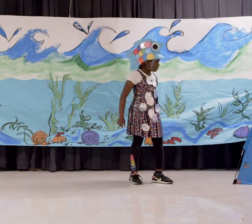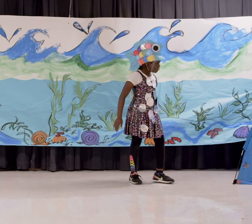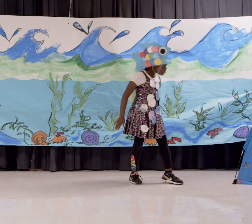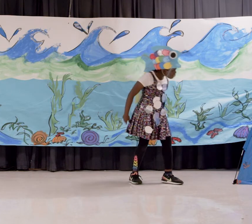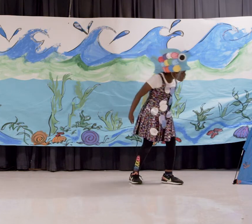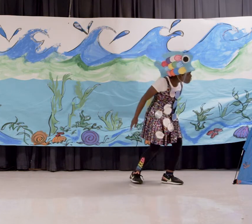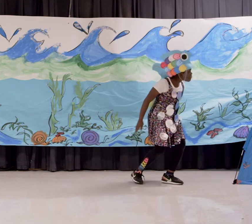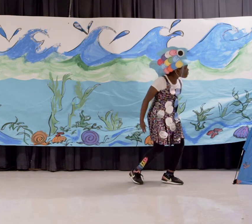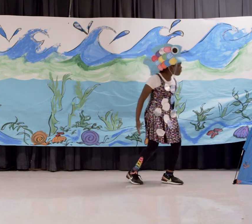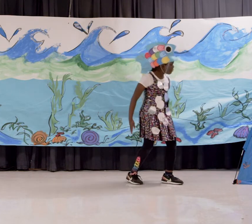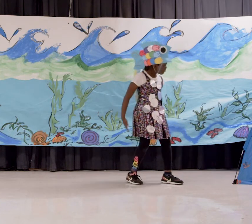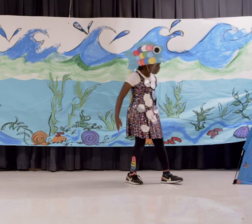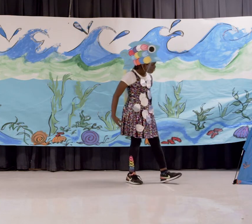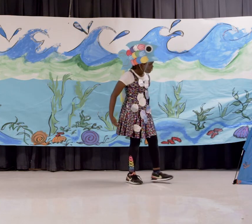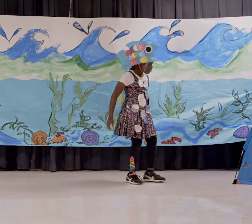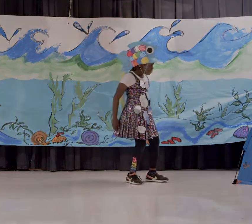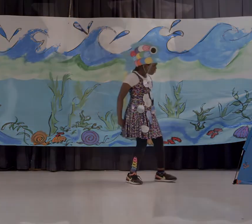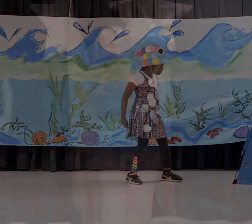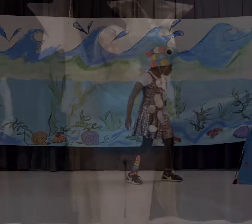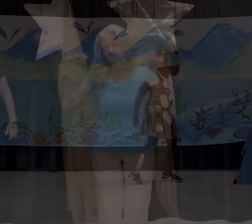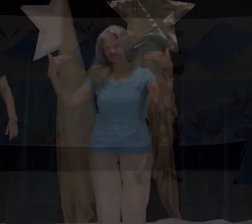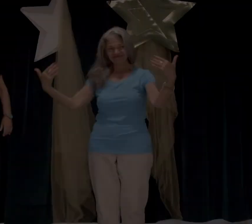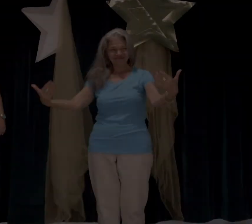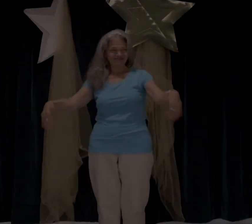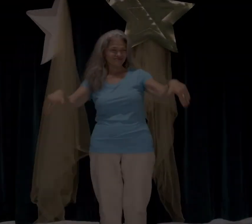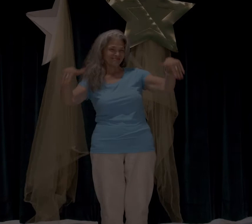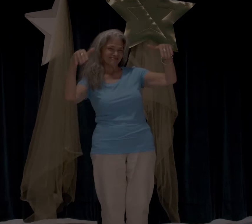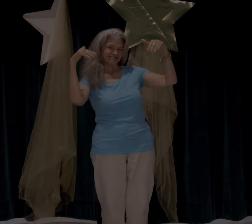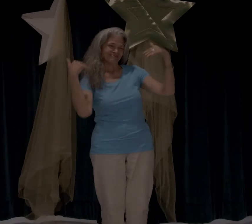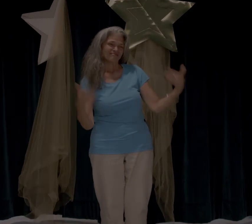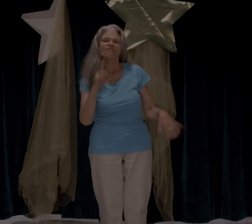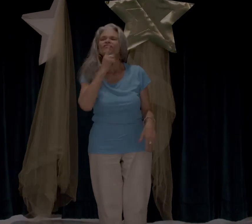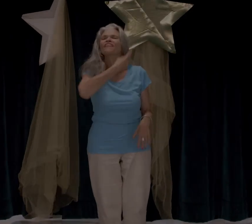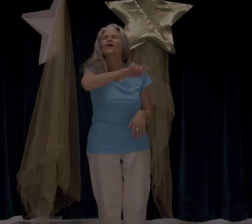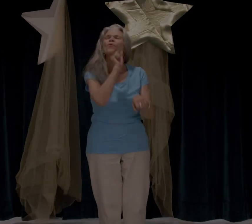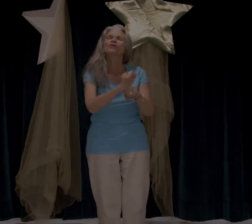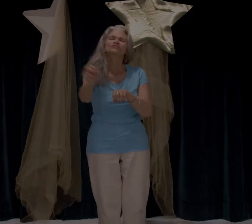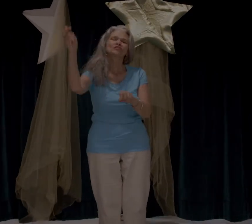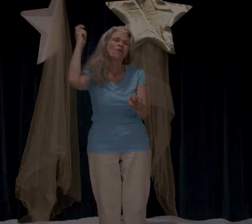Enjoy the show.